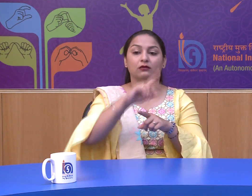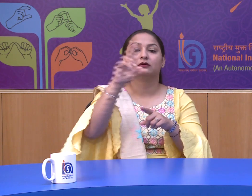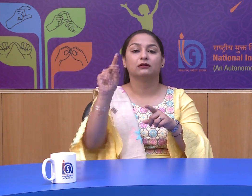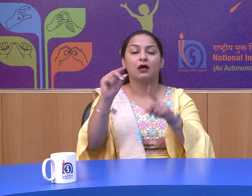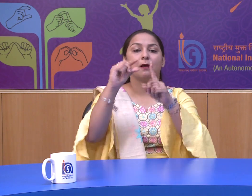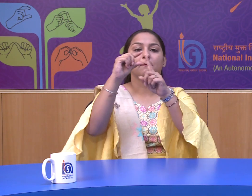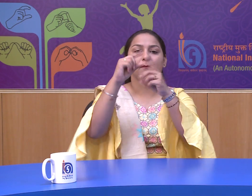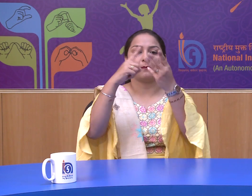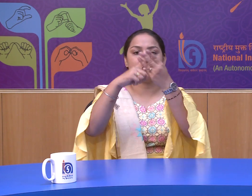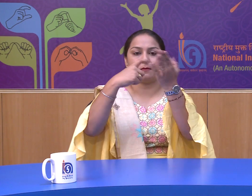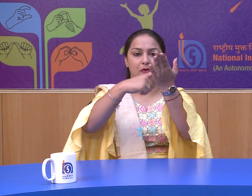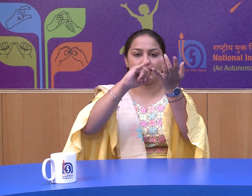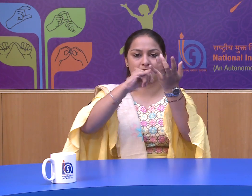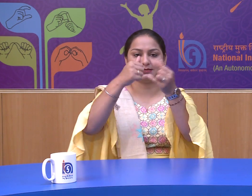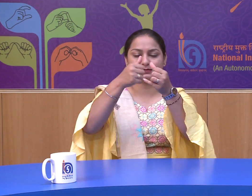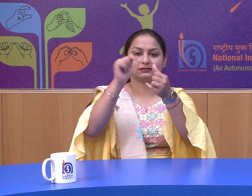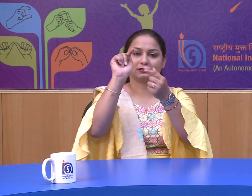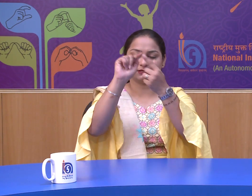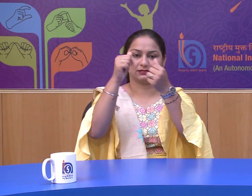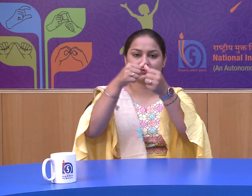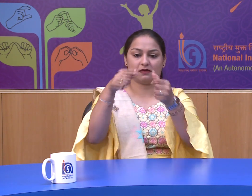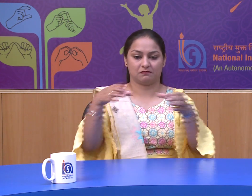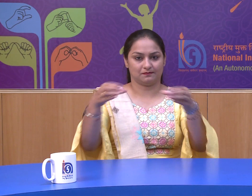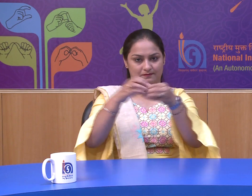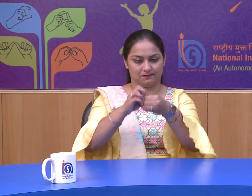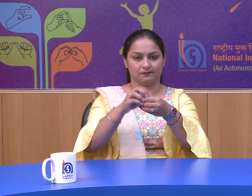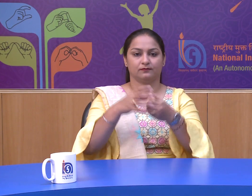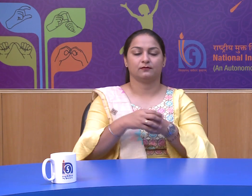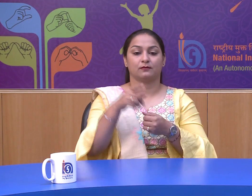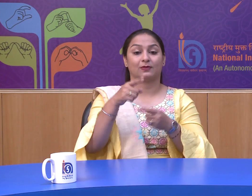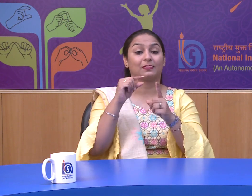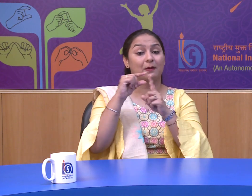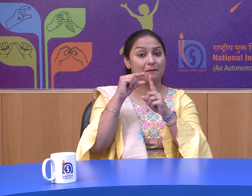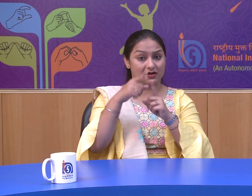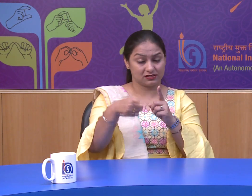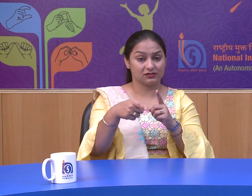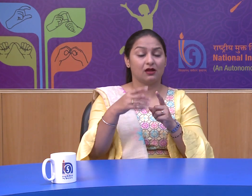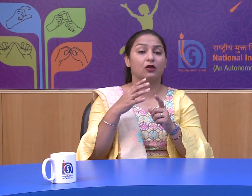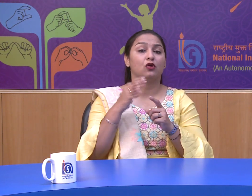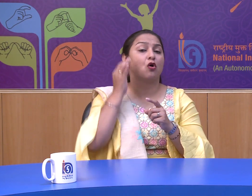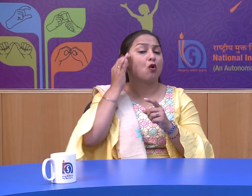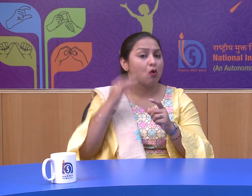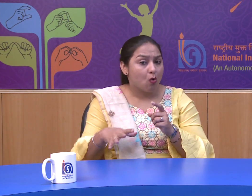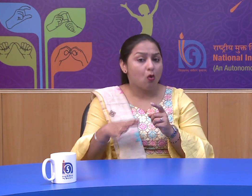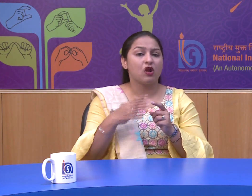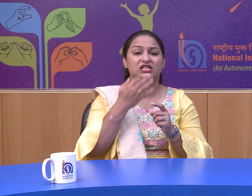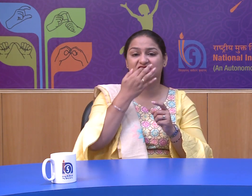For example, the Persian gold and silver coins have